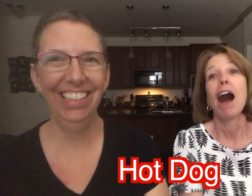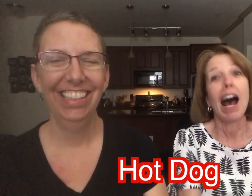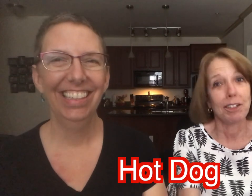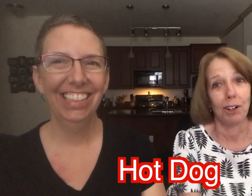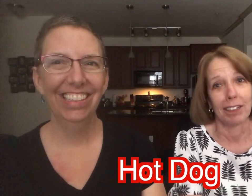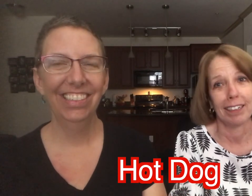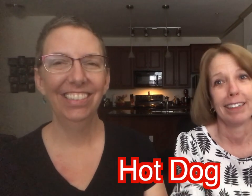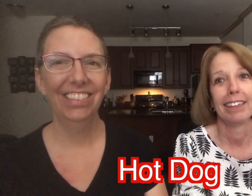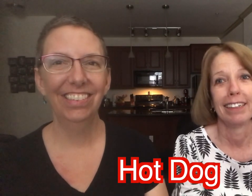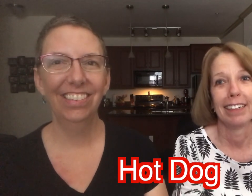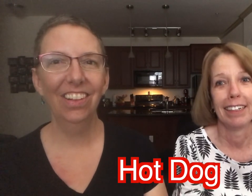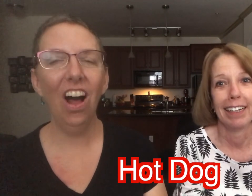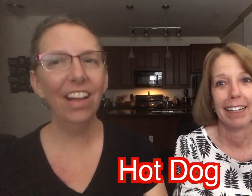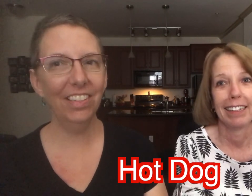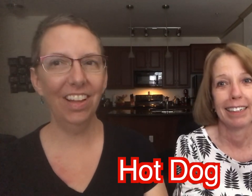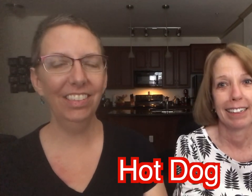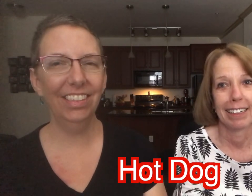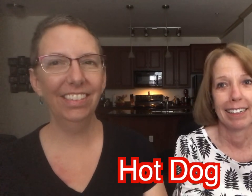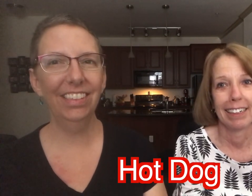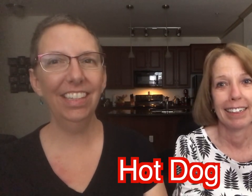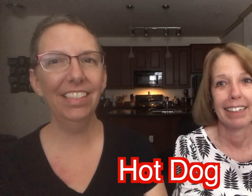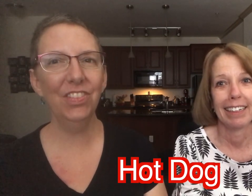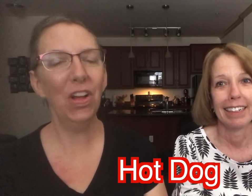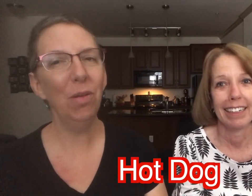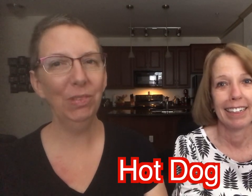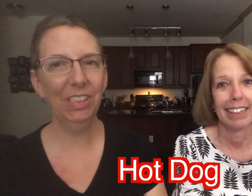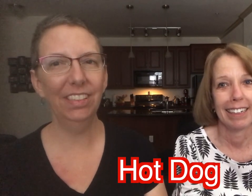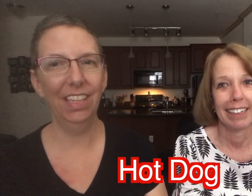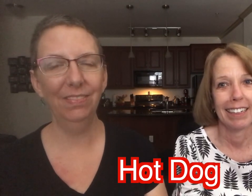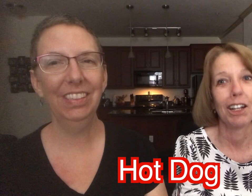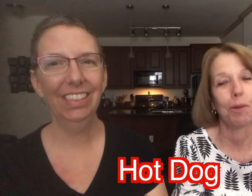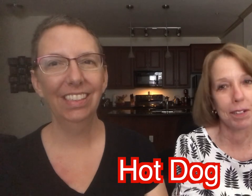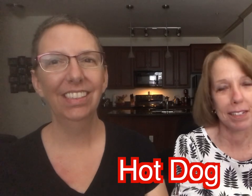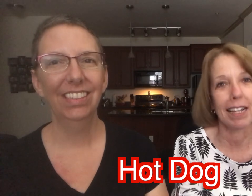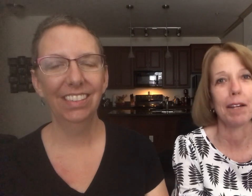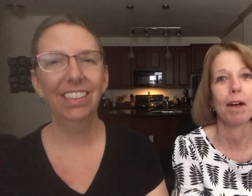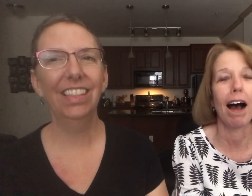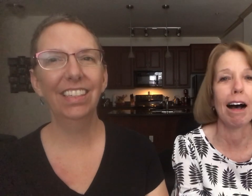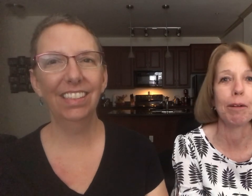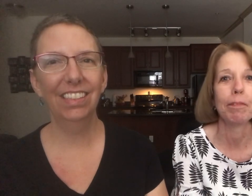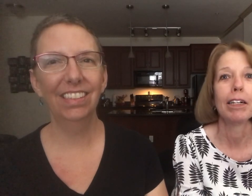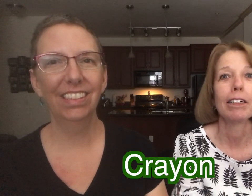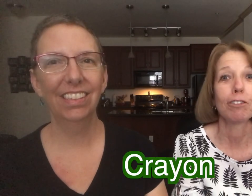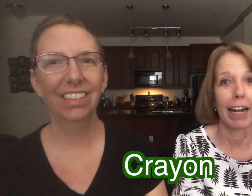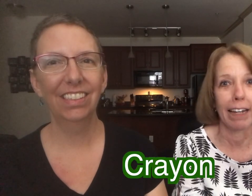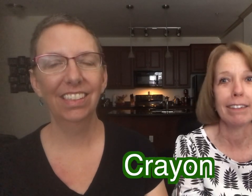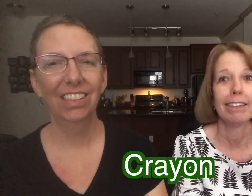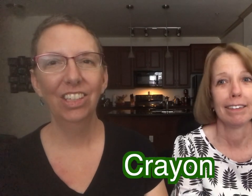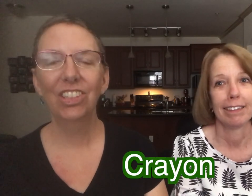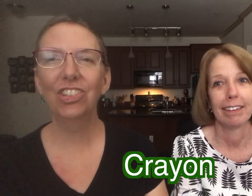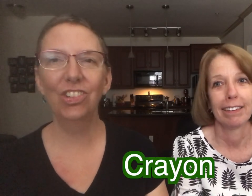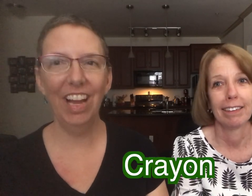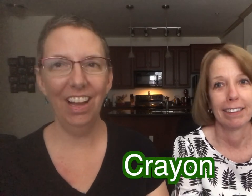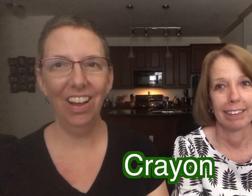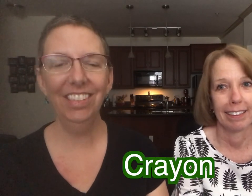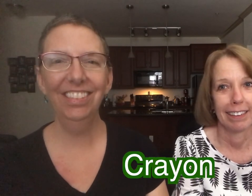hot dog. Hot dog. That sounds almost the same. Almost the same. Crayon. Crayon.